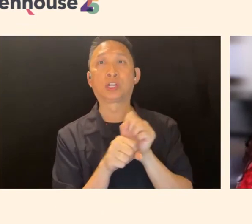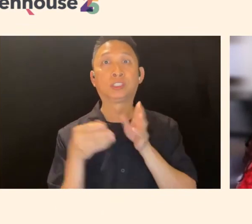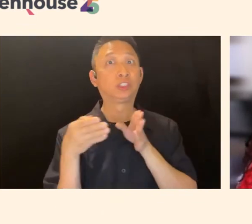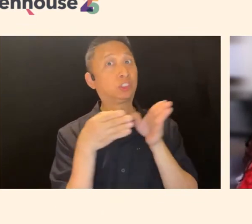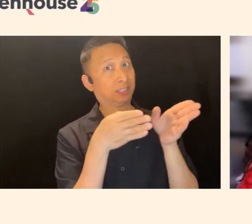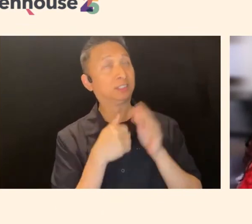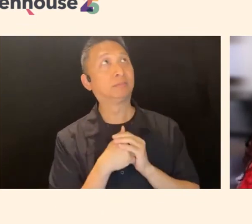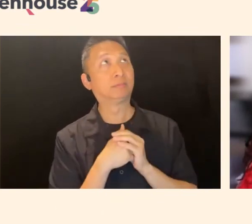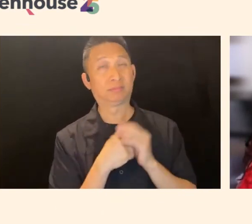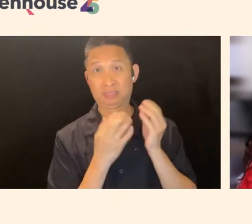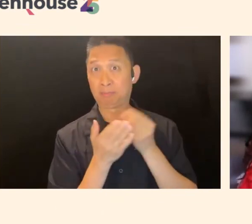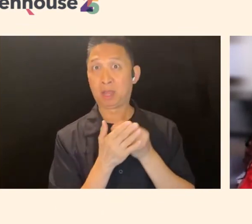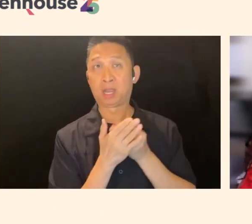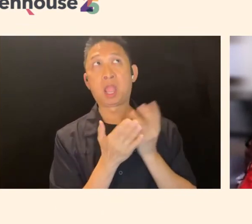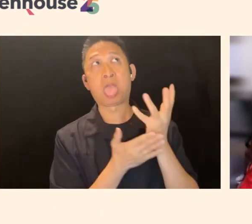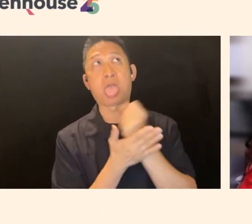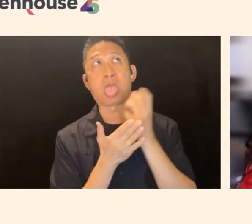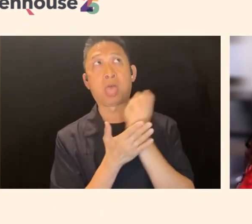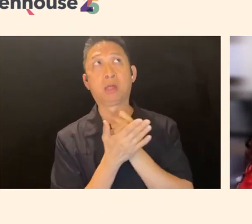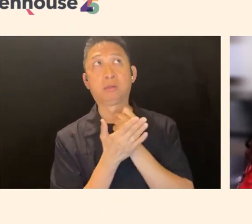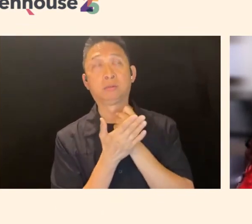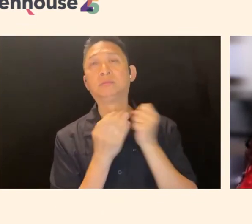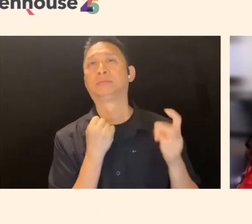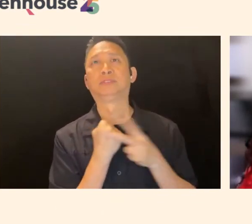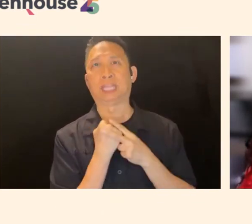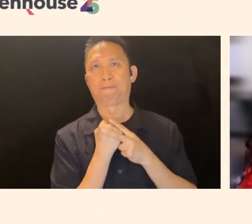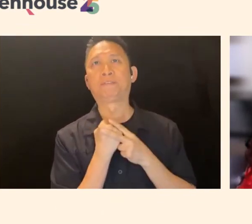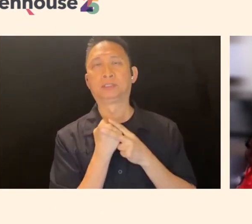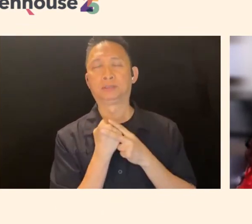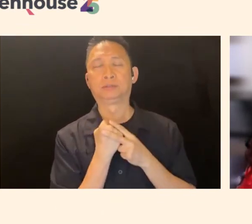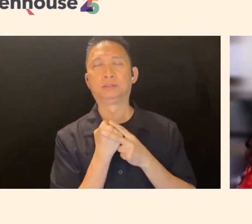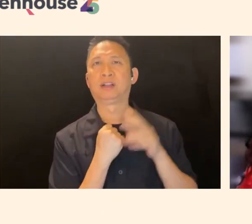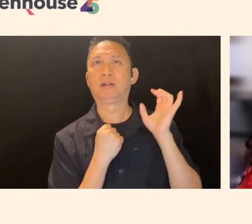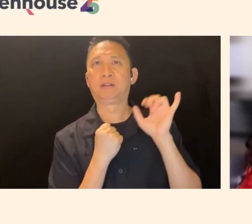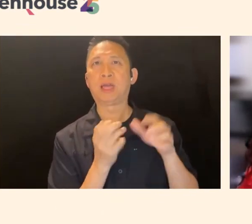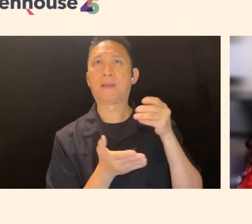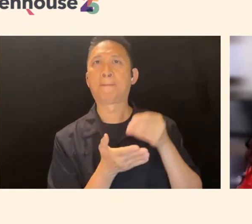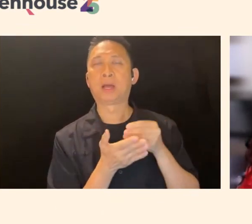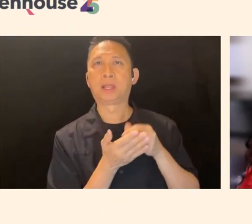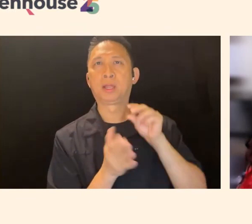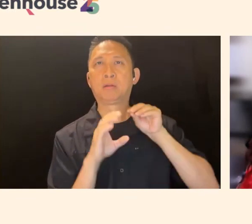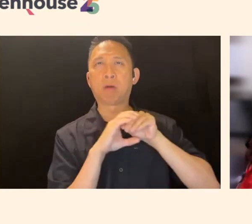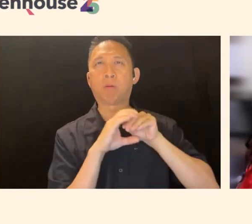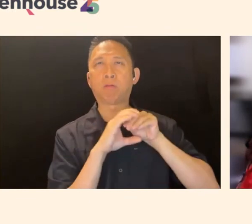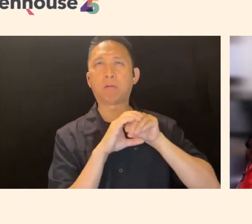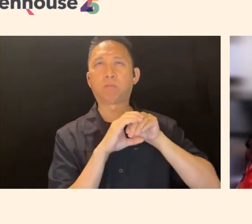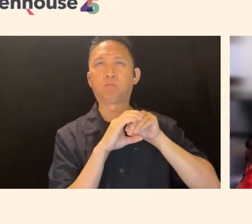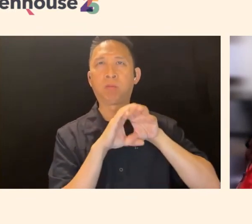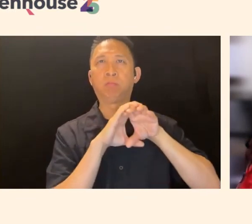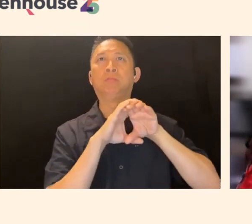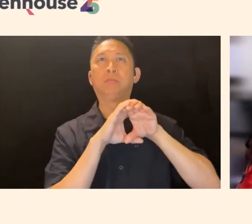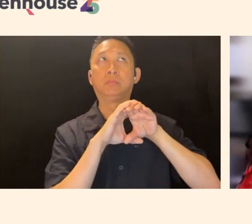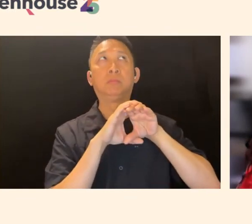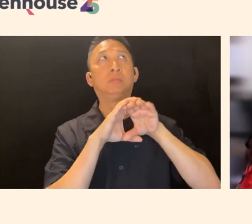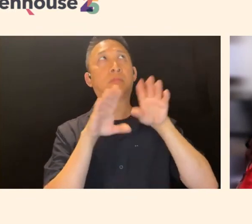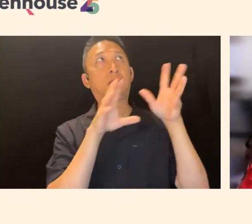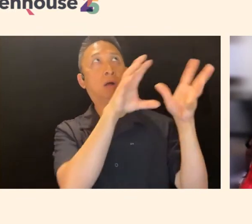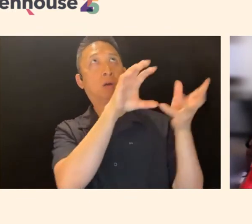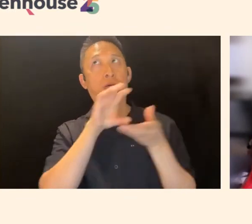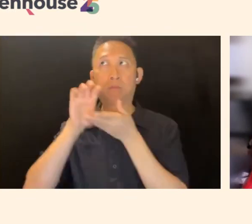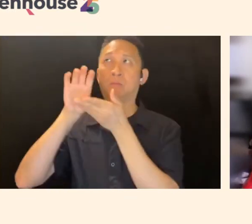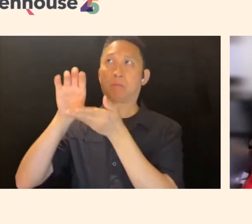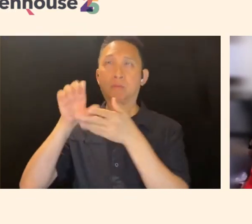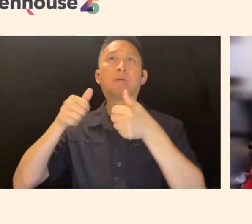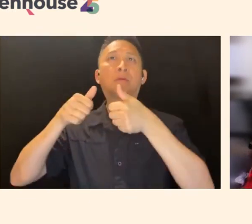saved. And with that money, she opened up this organization. So that is how